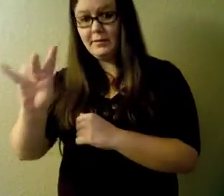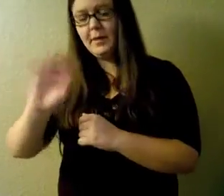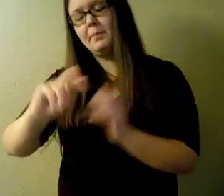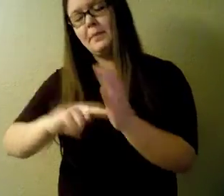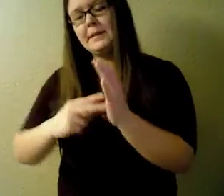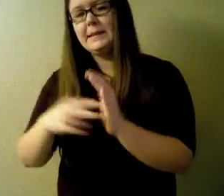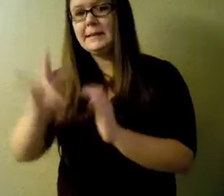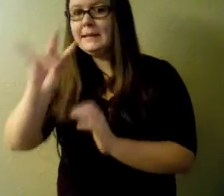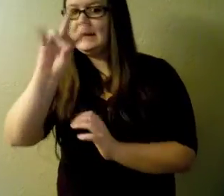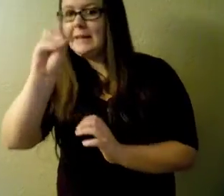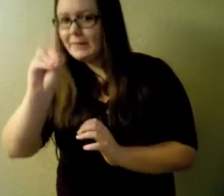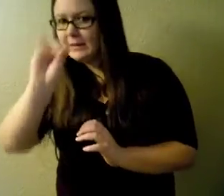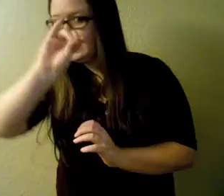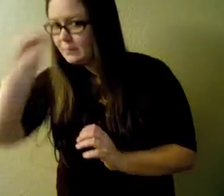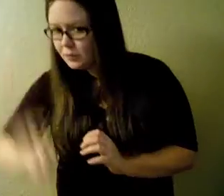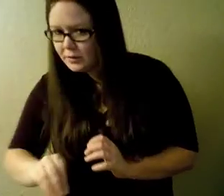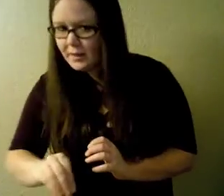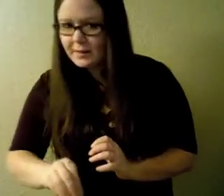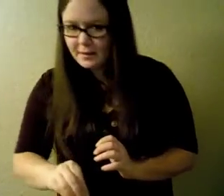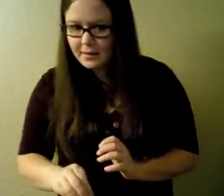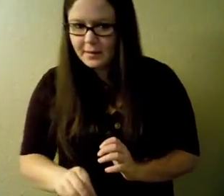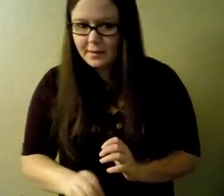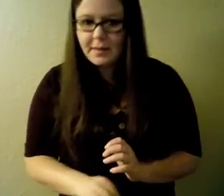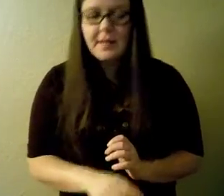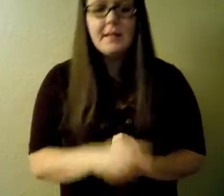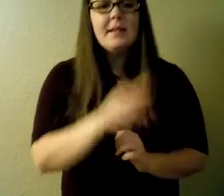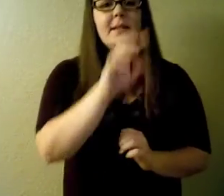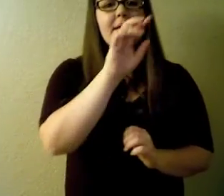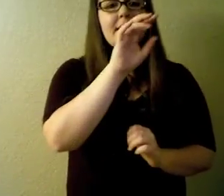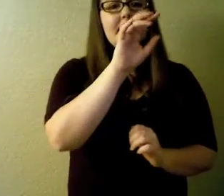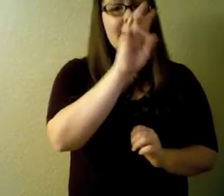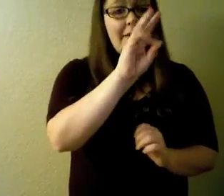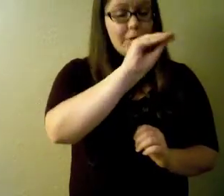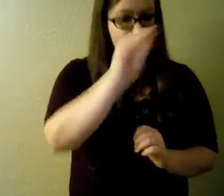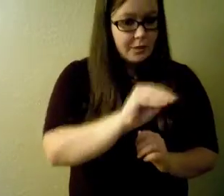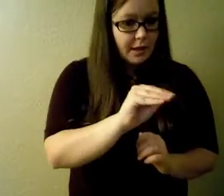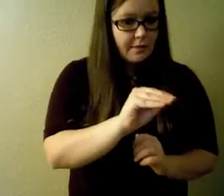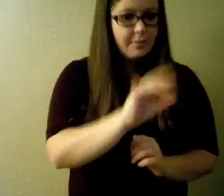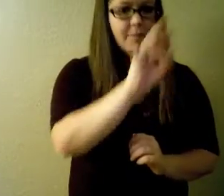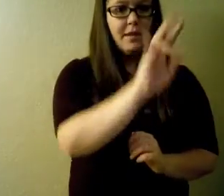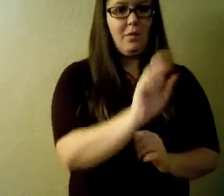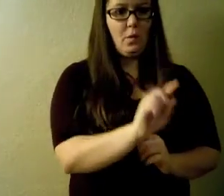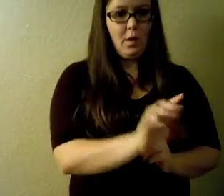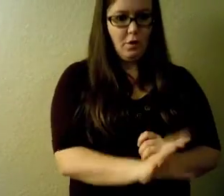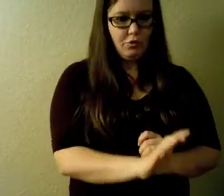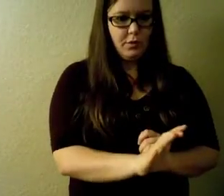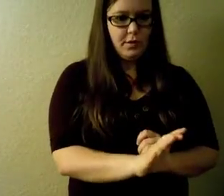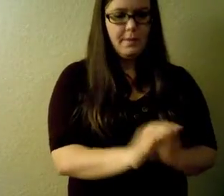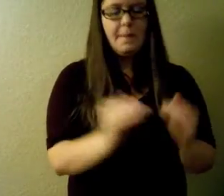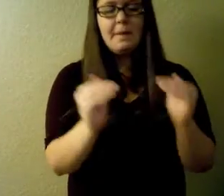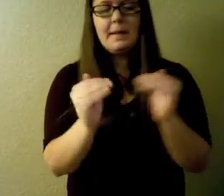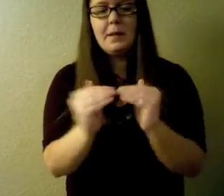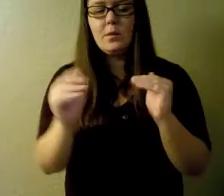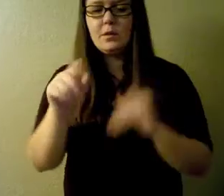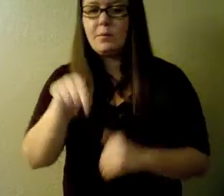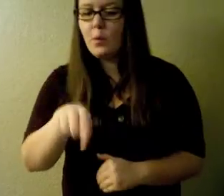100, which is 0.07. You say that number has 7 hundredths. So we're going to find